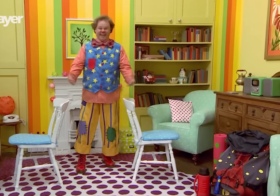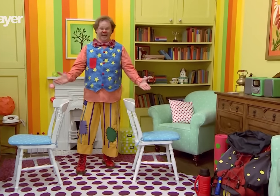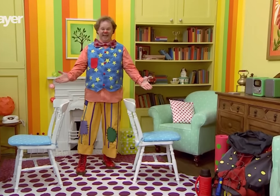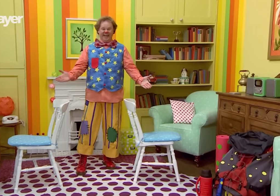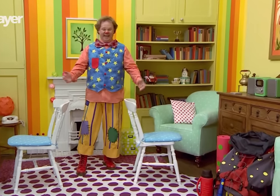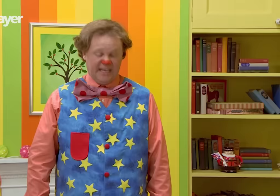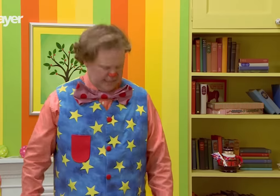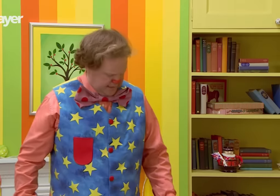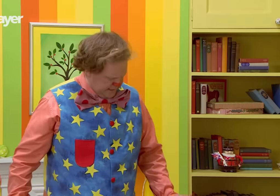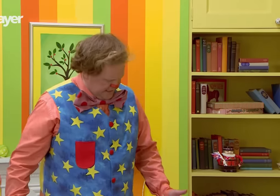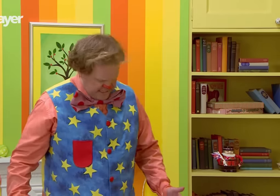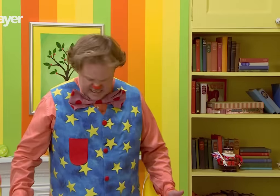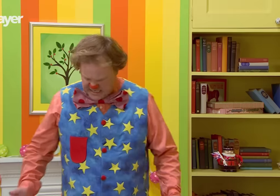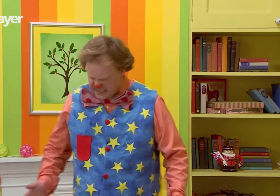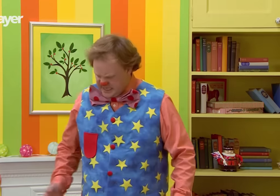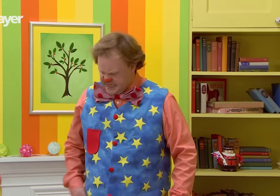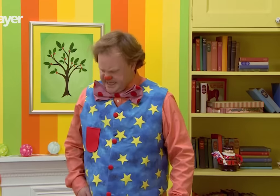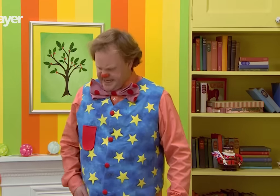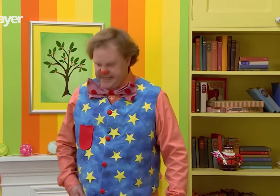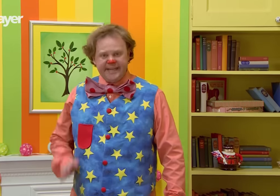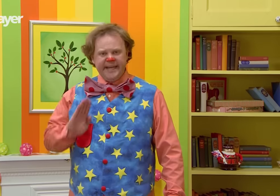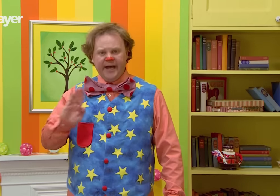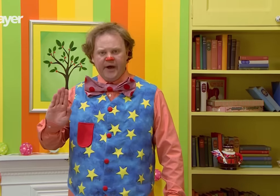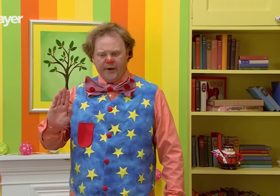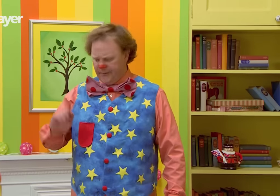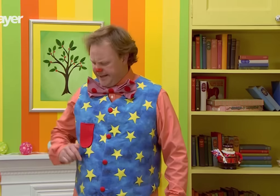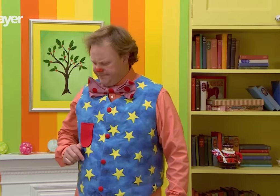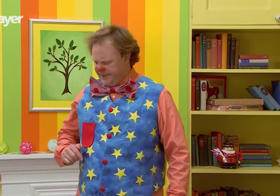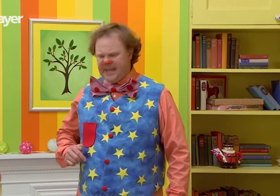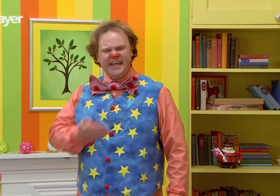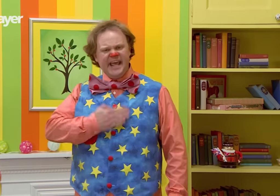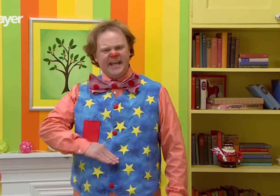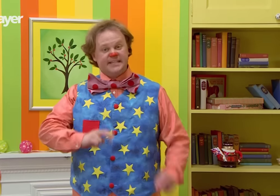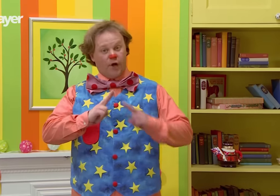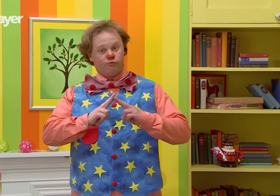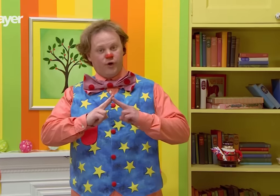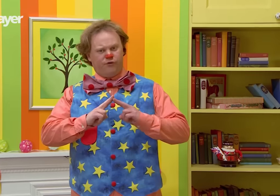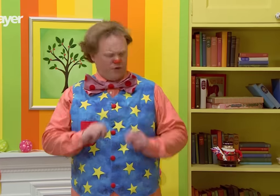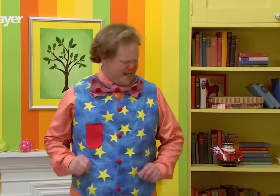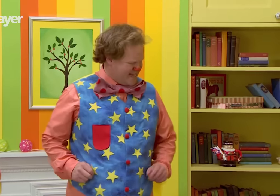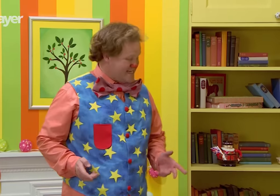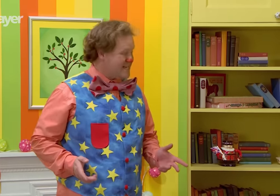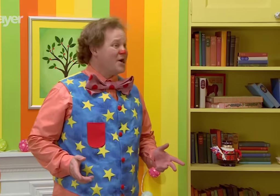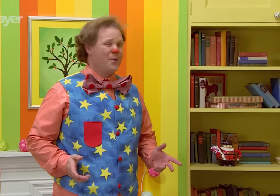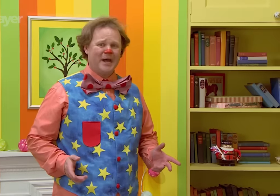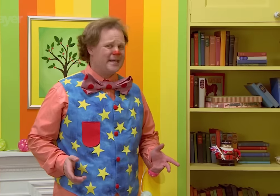Ta-da! That doesn't look like a tent. No. It needs a roof. So,